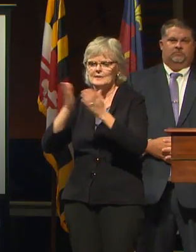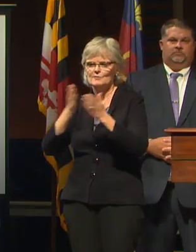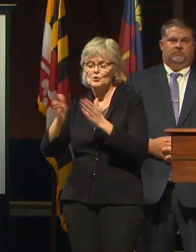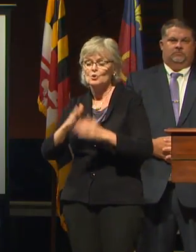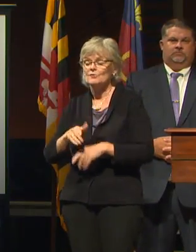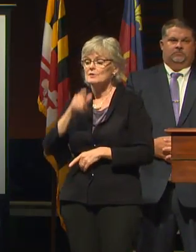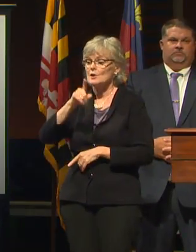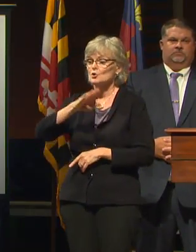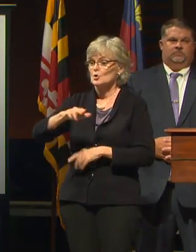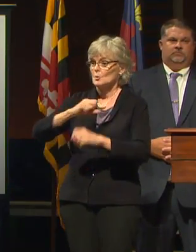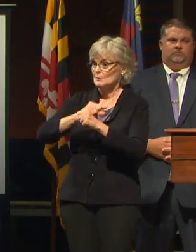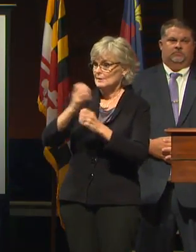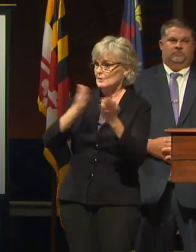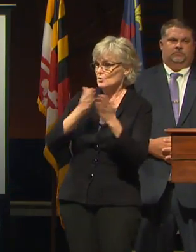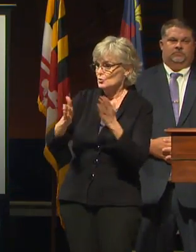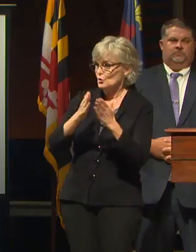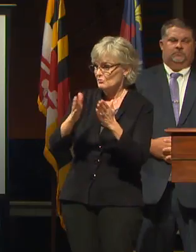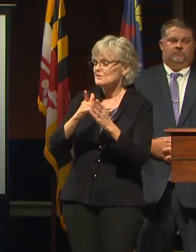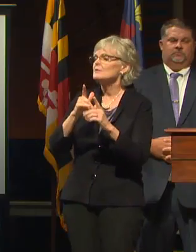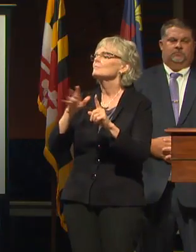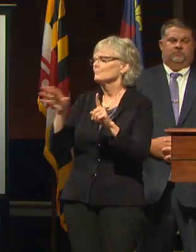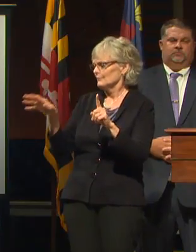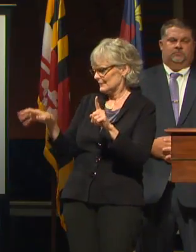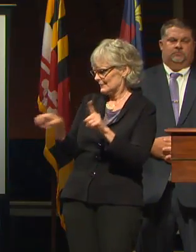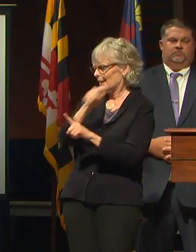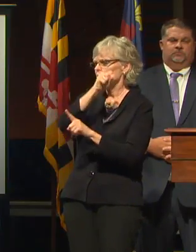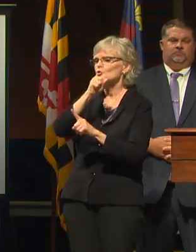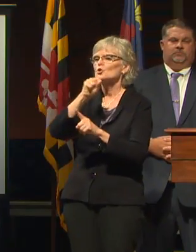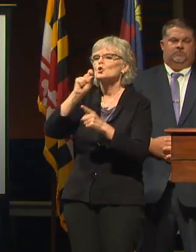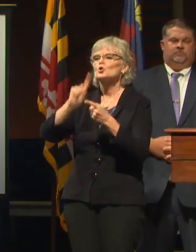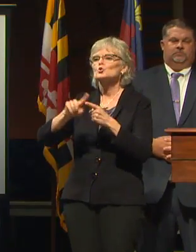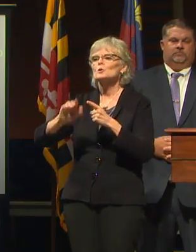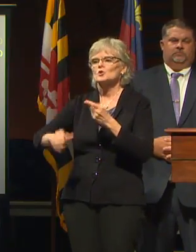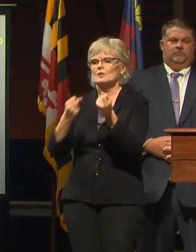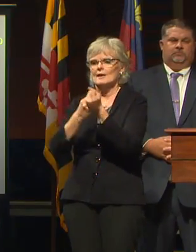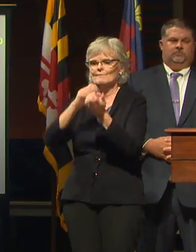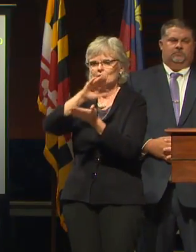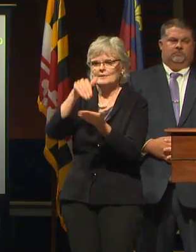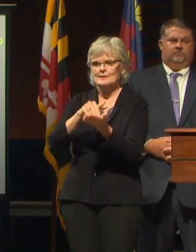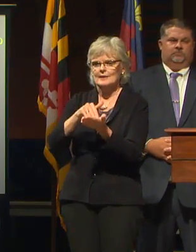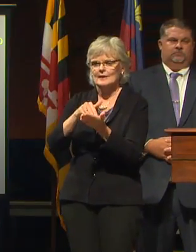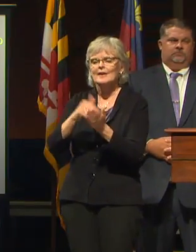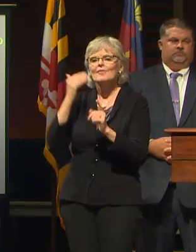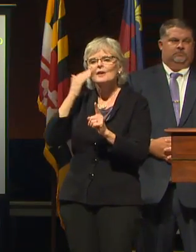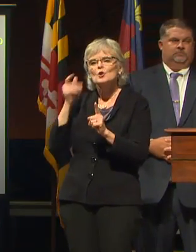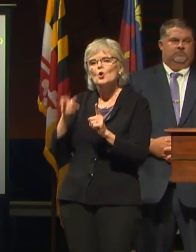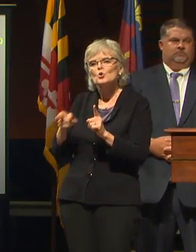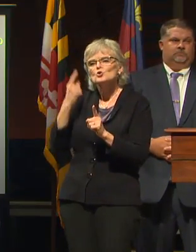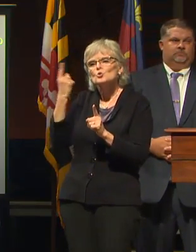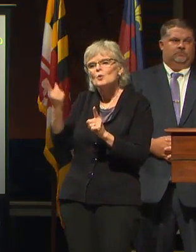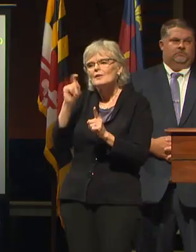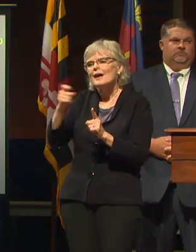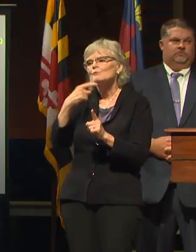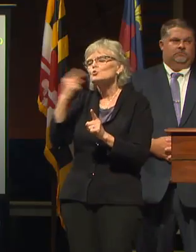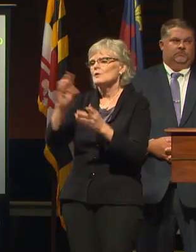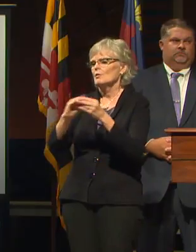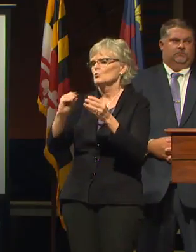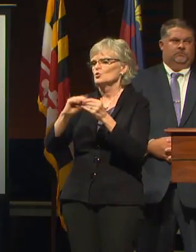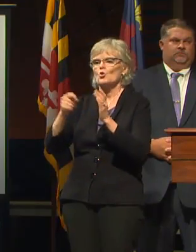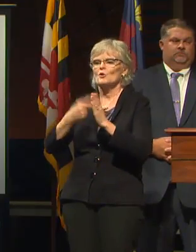Child Protective Services immediately takes Maria to a child advocacy center. They know there she'll only have to tell her story one